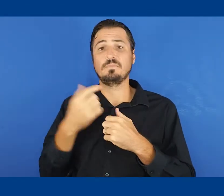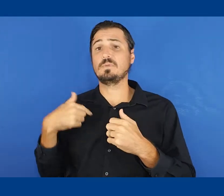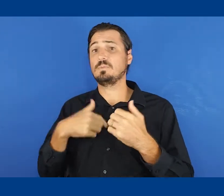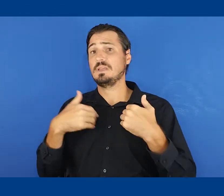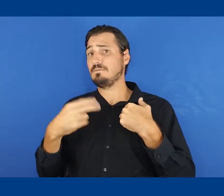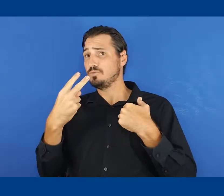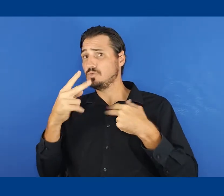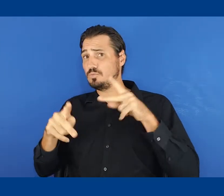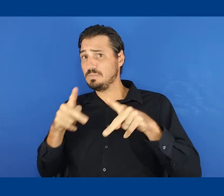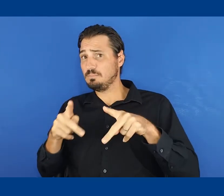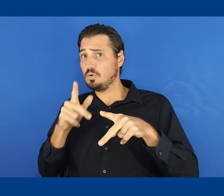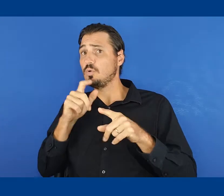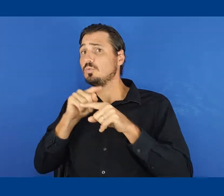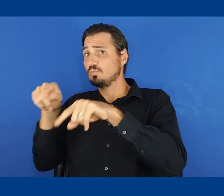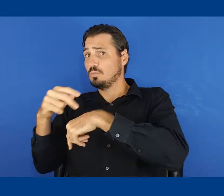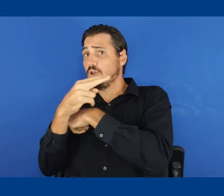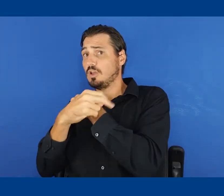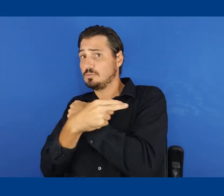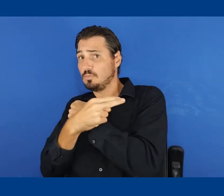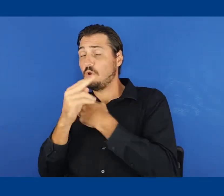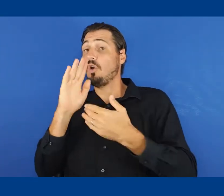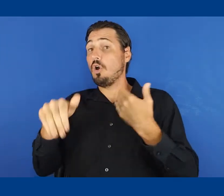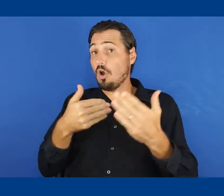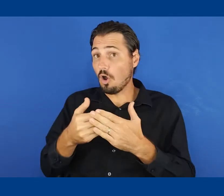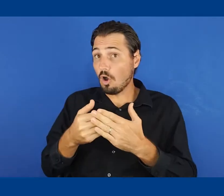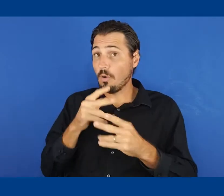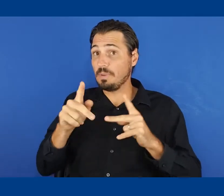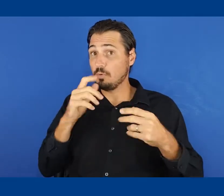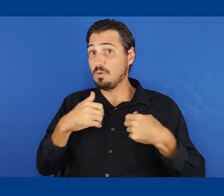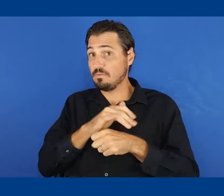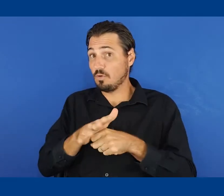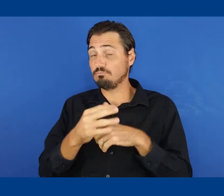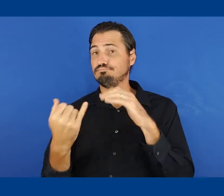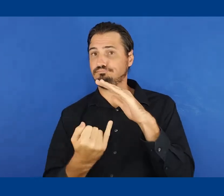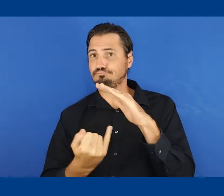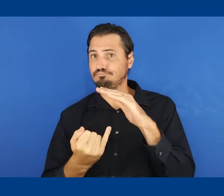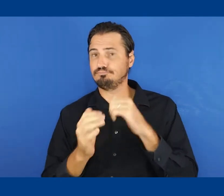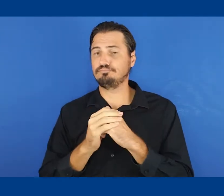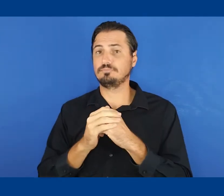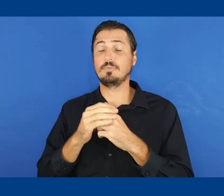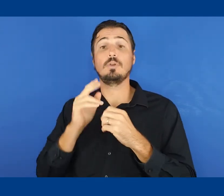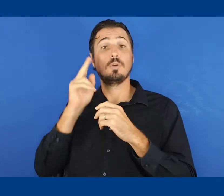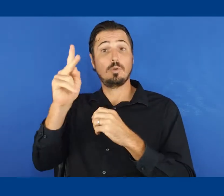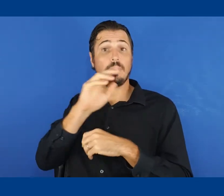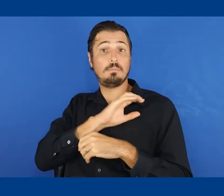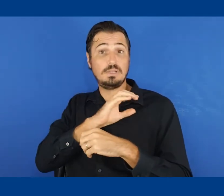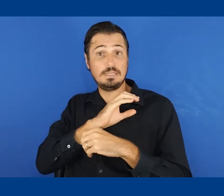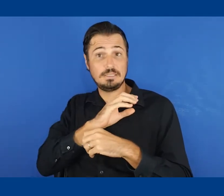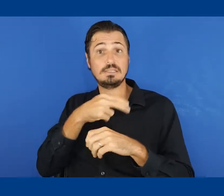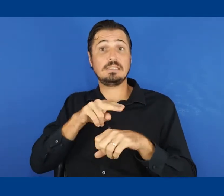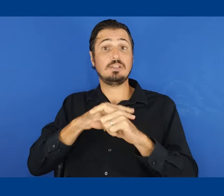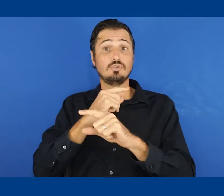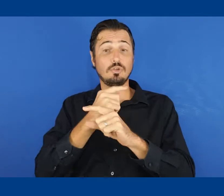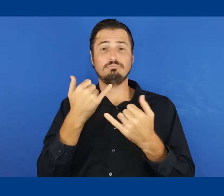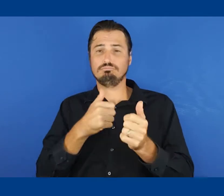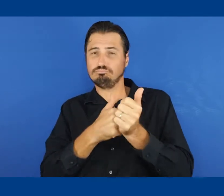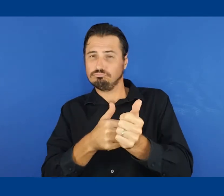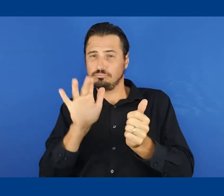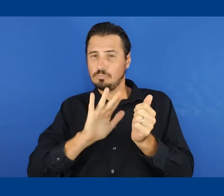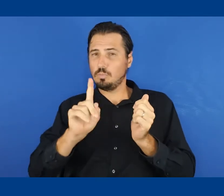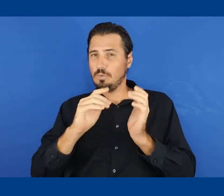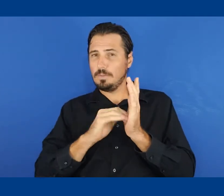2 cases in the hospital and all are in isolation. The Kauai Police Department and the National Guard are tracking